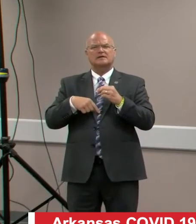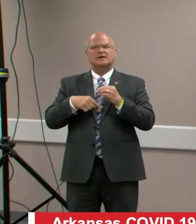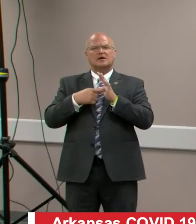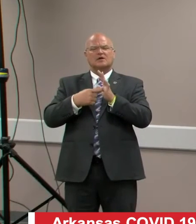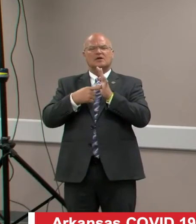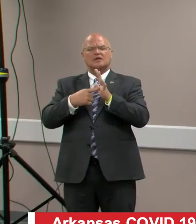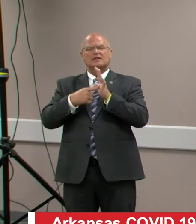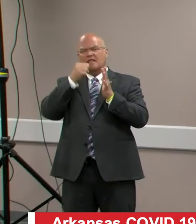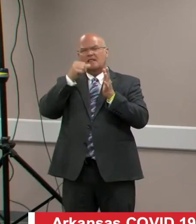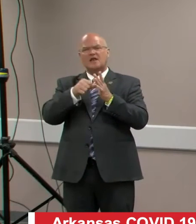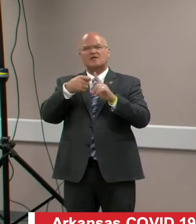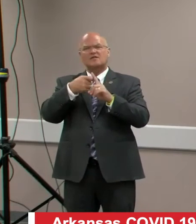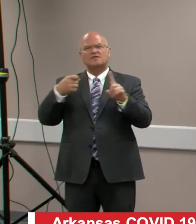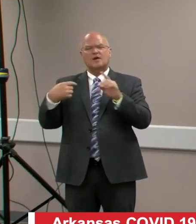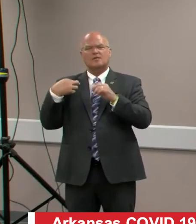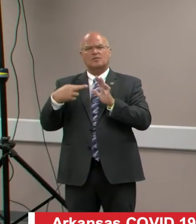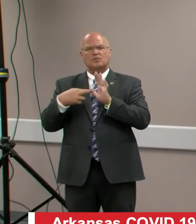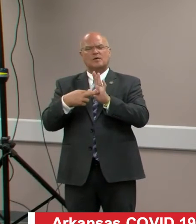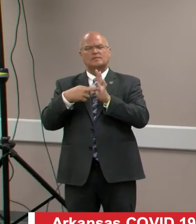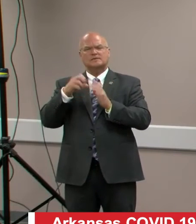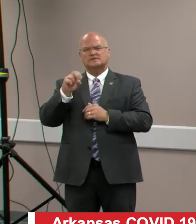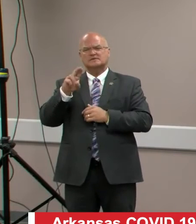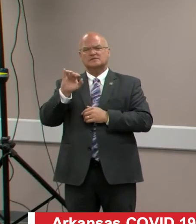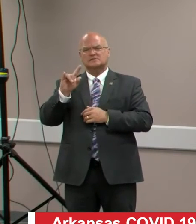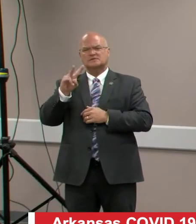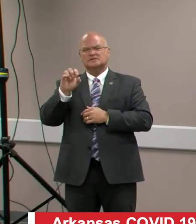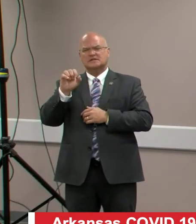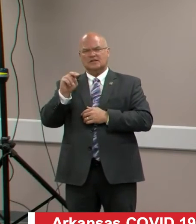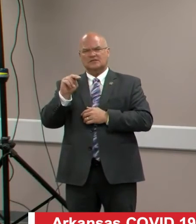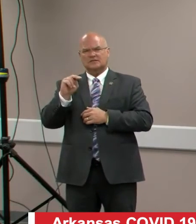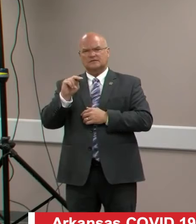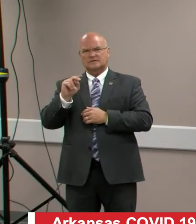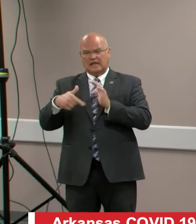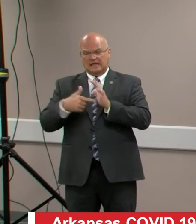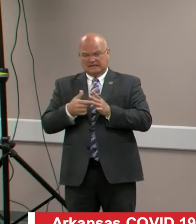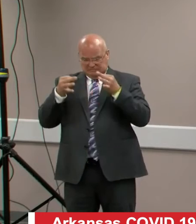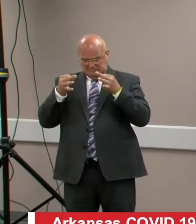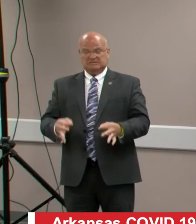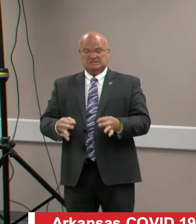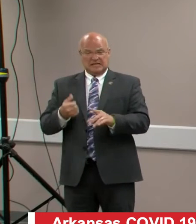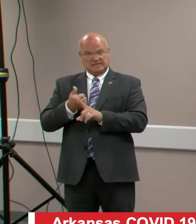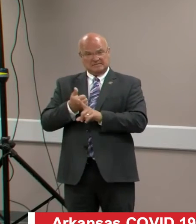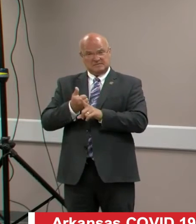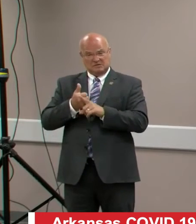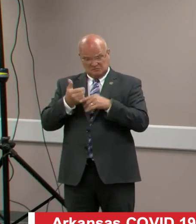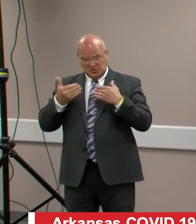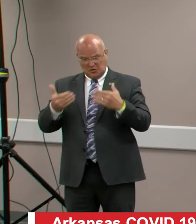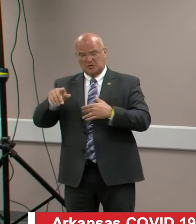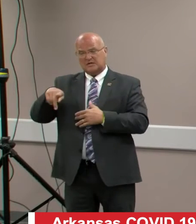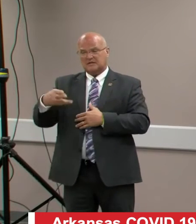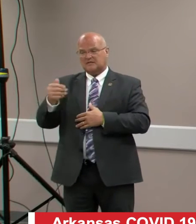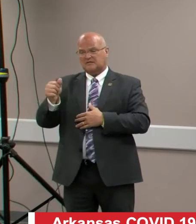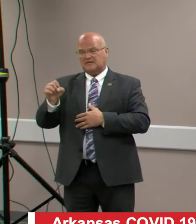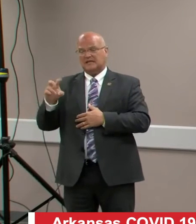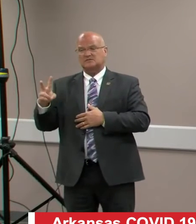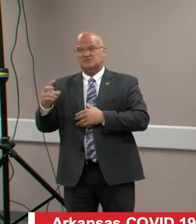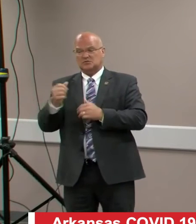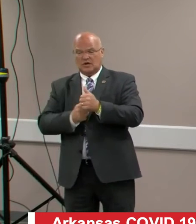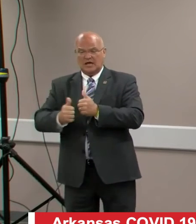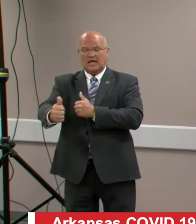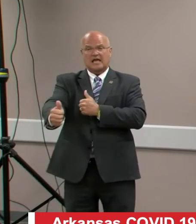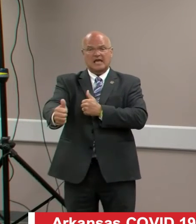Representative Sullivan, if businesses that decide to go into phase 2 ahead